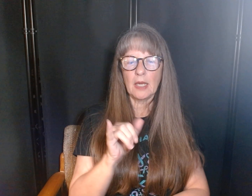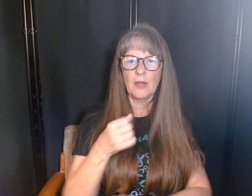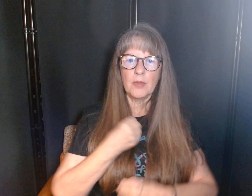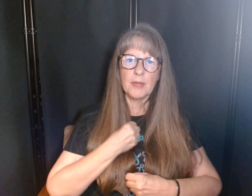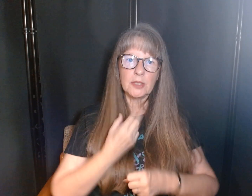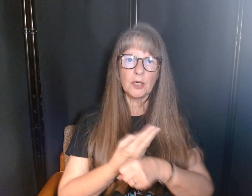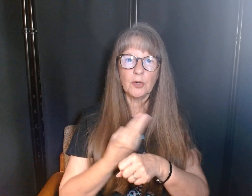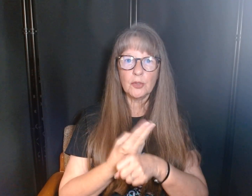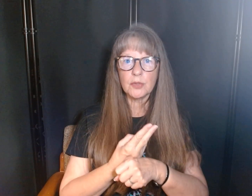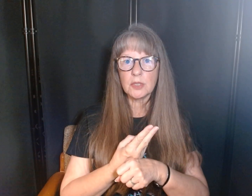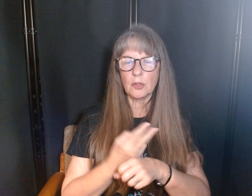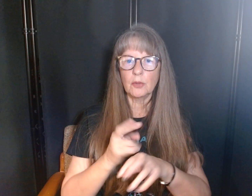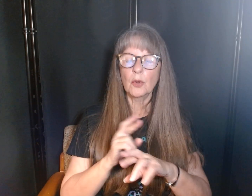the military uses, their